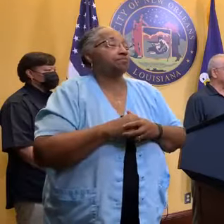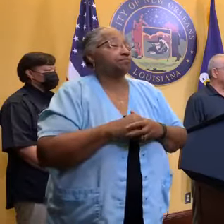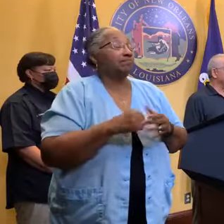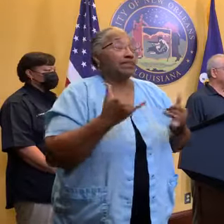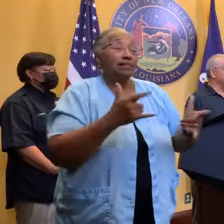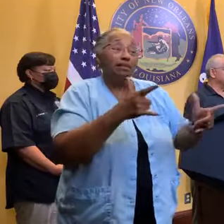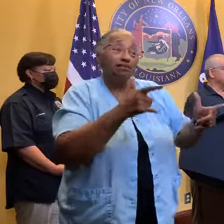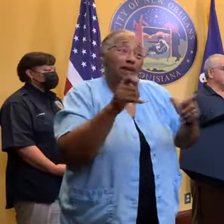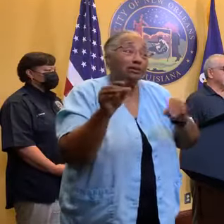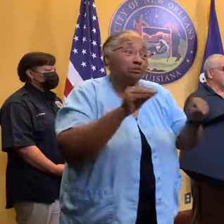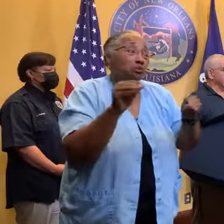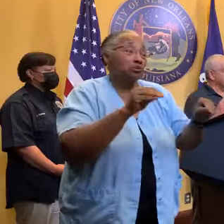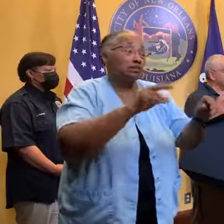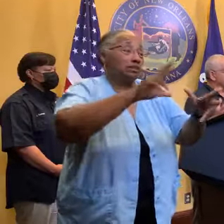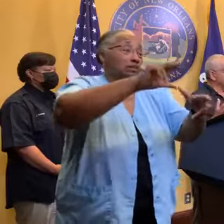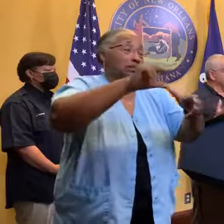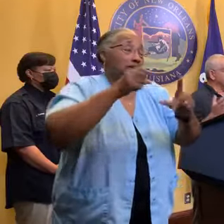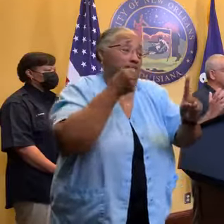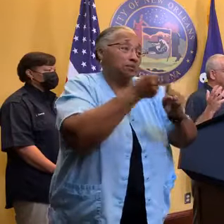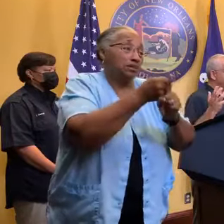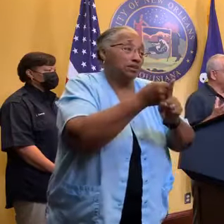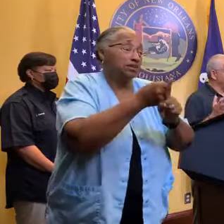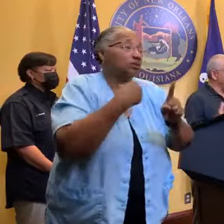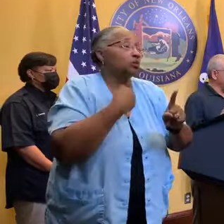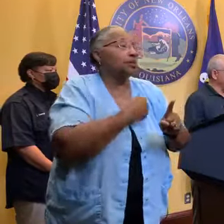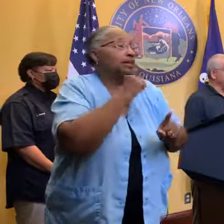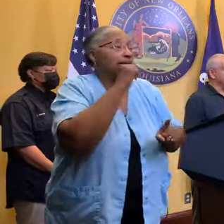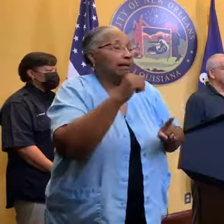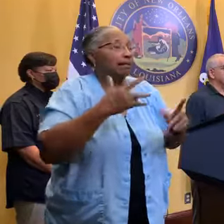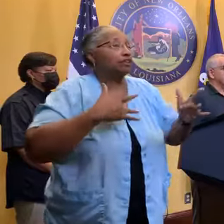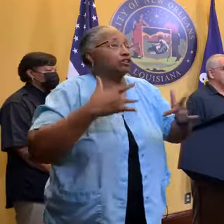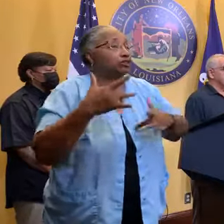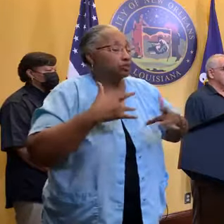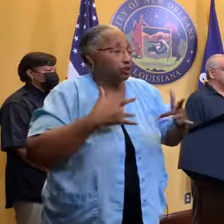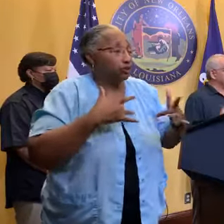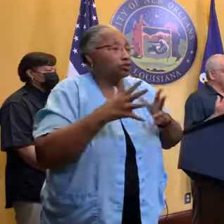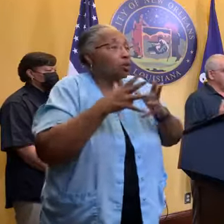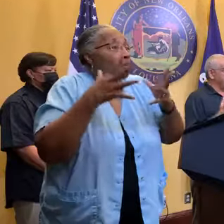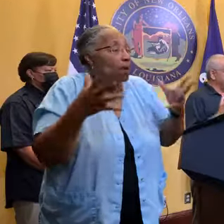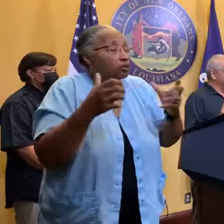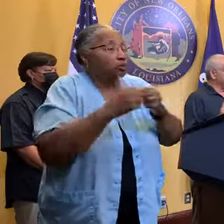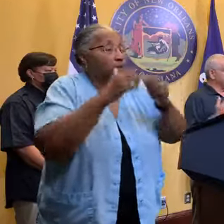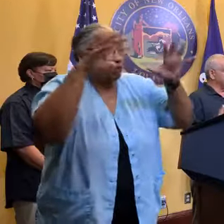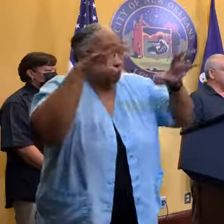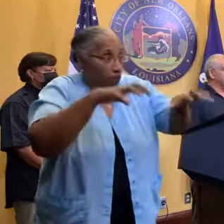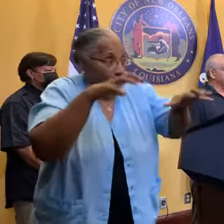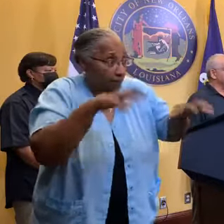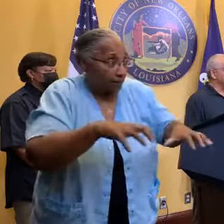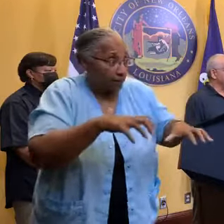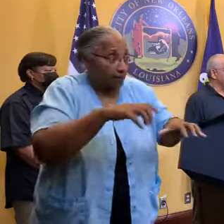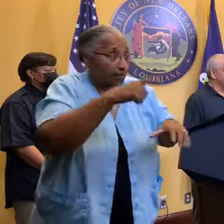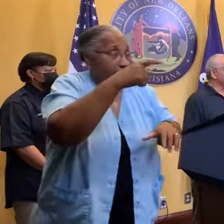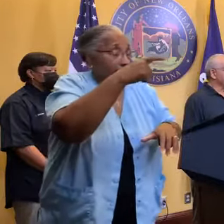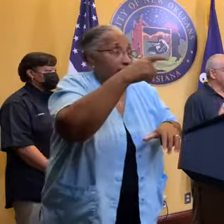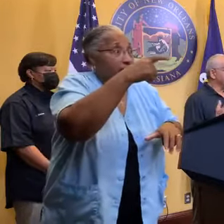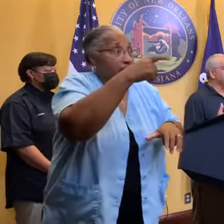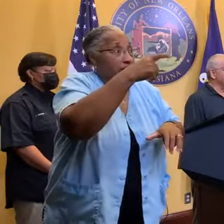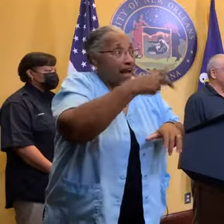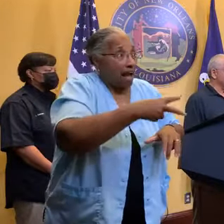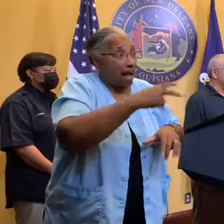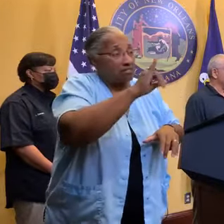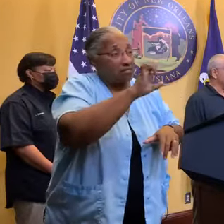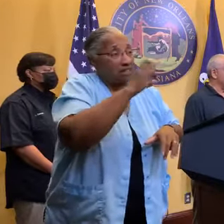as predicted. We're not as concerned about the amount of rain, about half an inch of an inch an hour. We